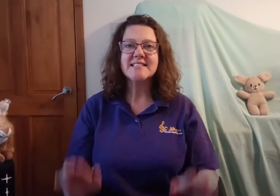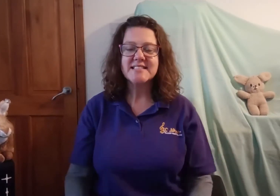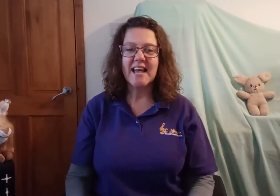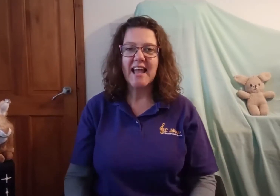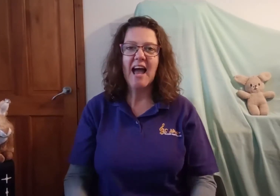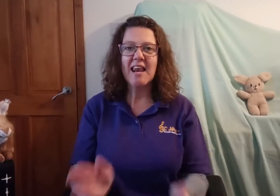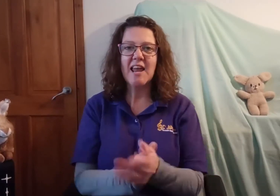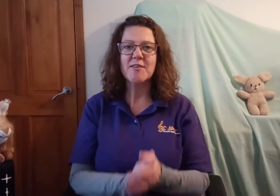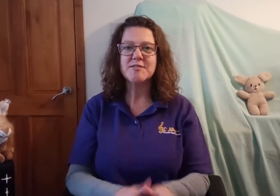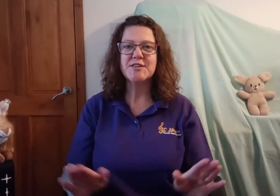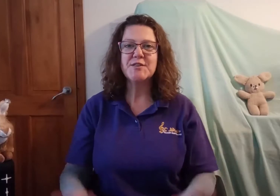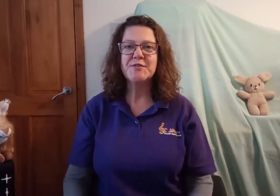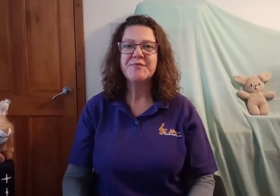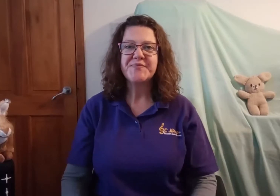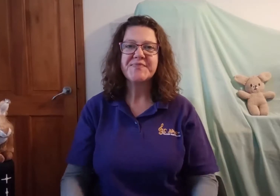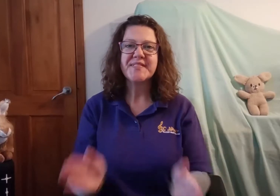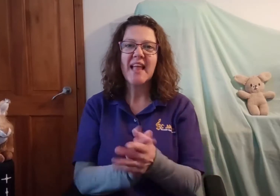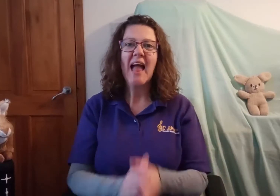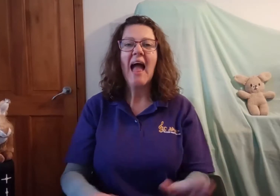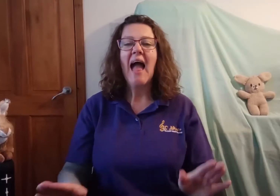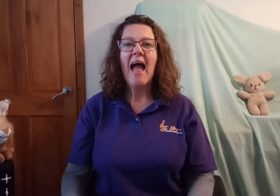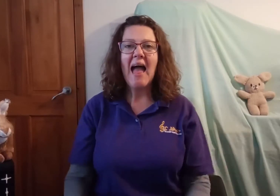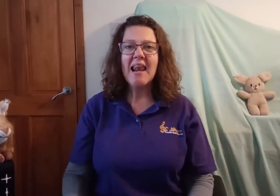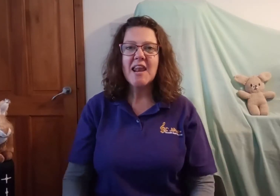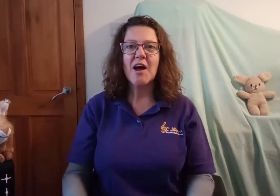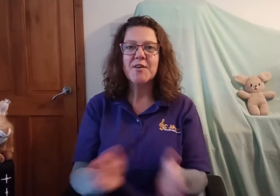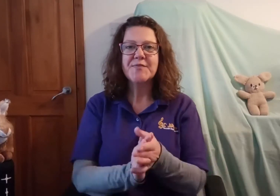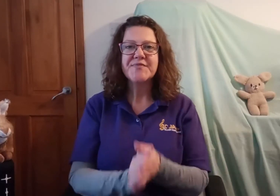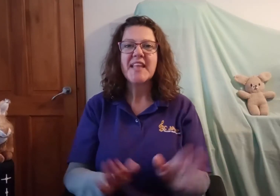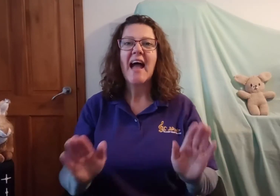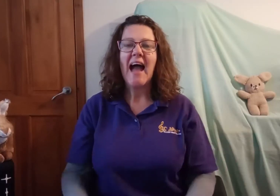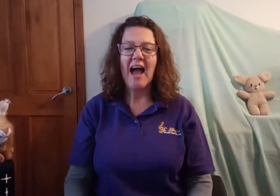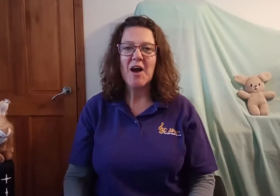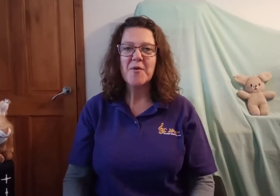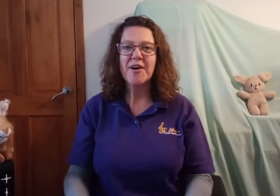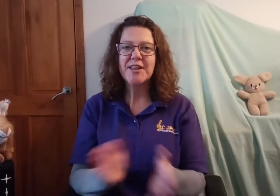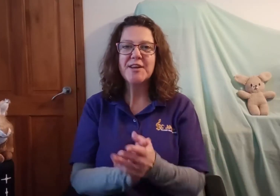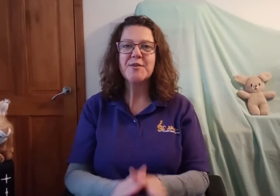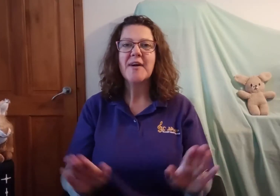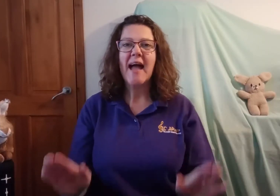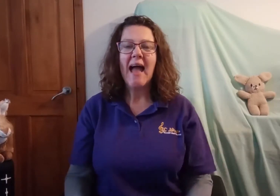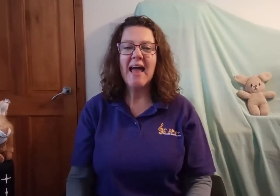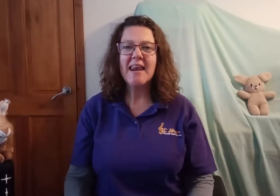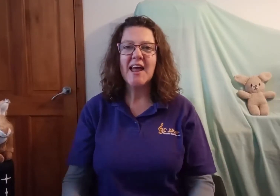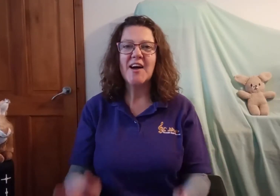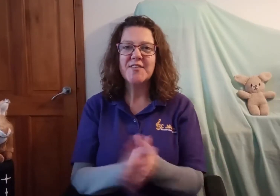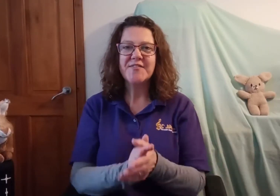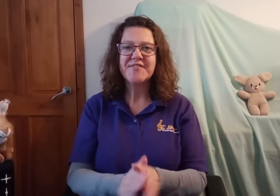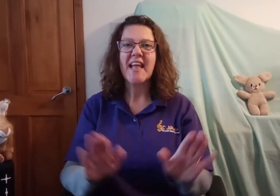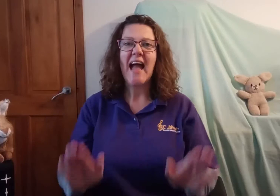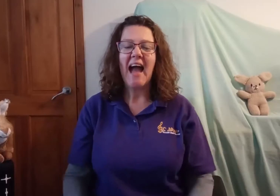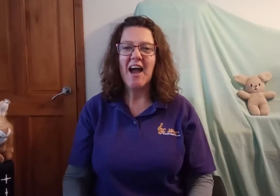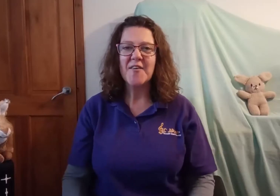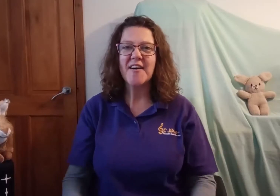say hello to. Hello. How are you? Hello. How are